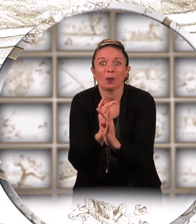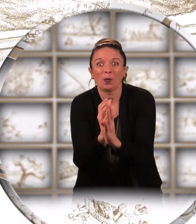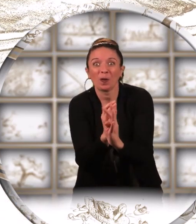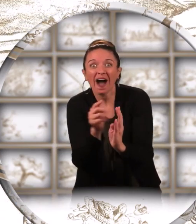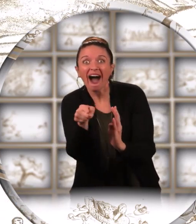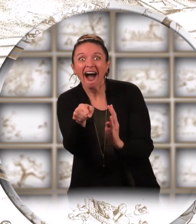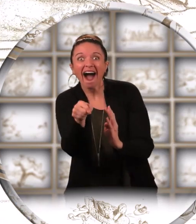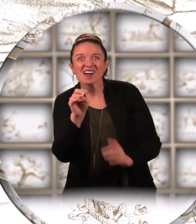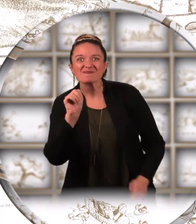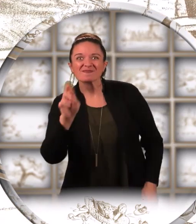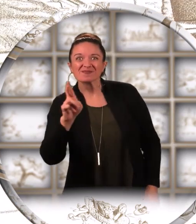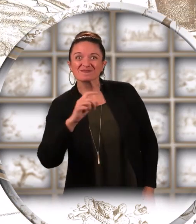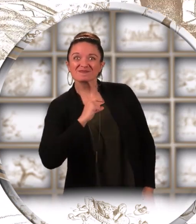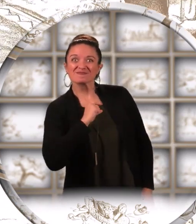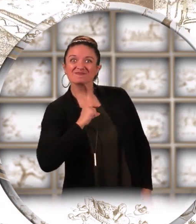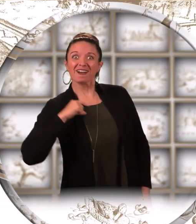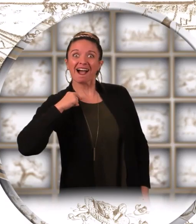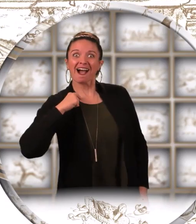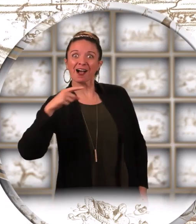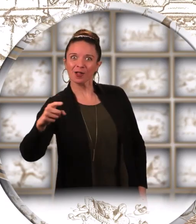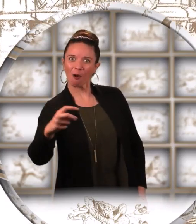Just as he had promised.